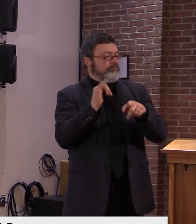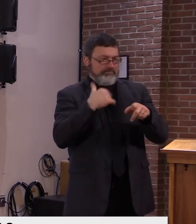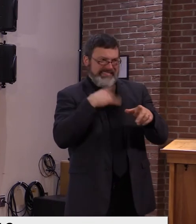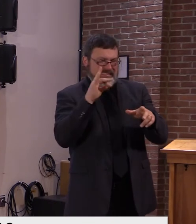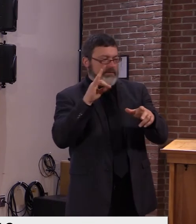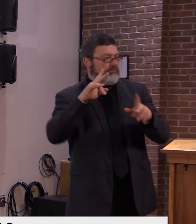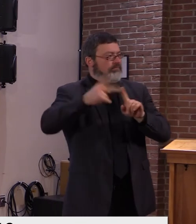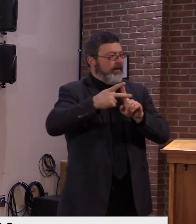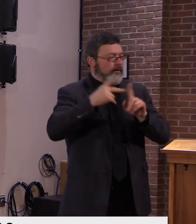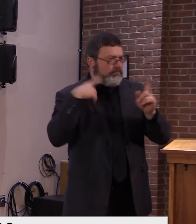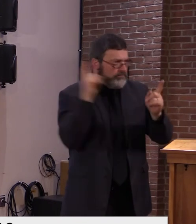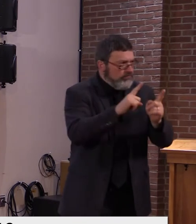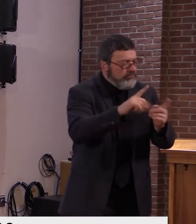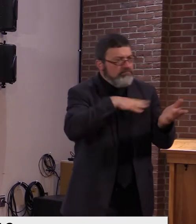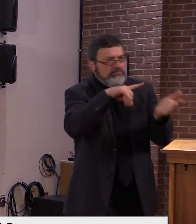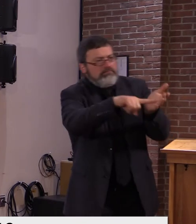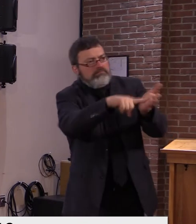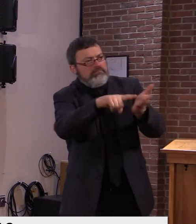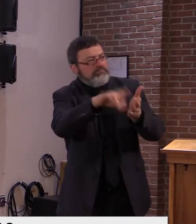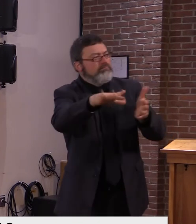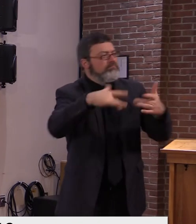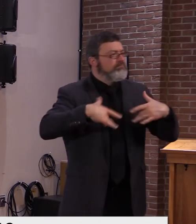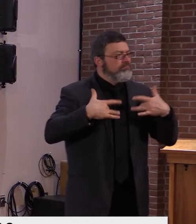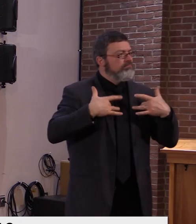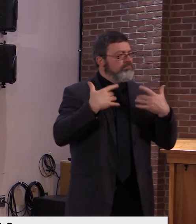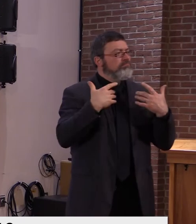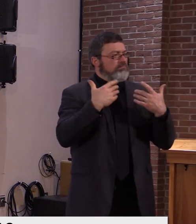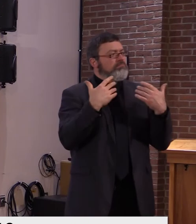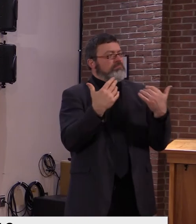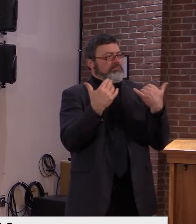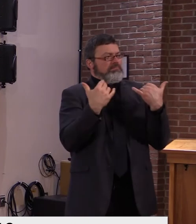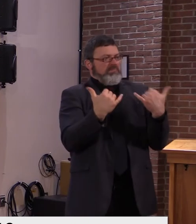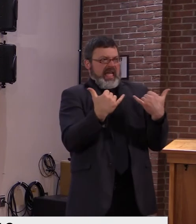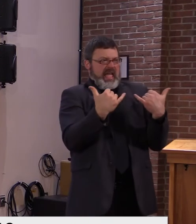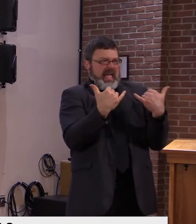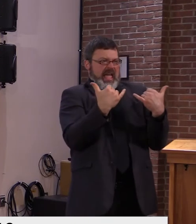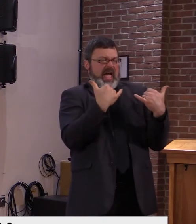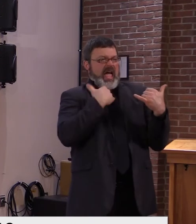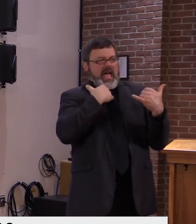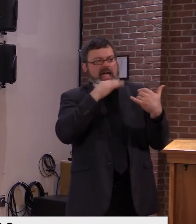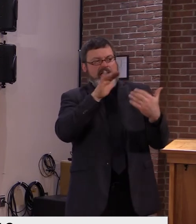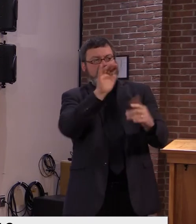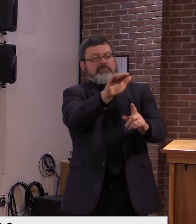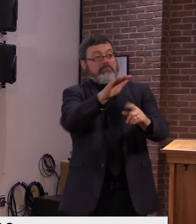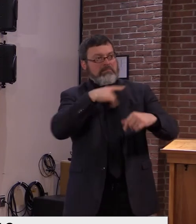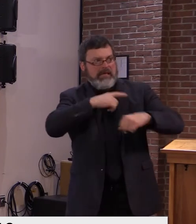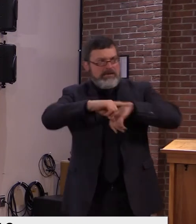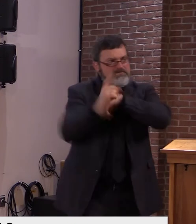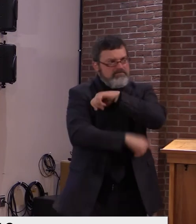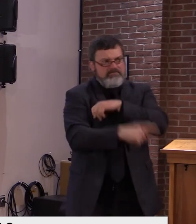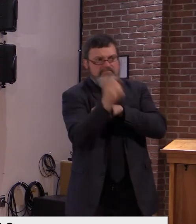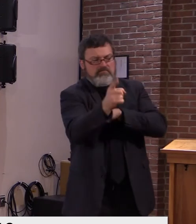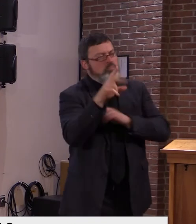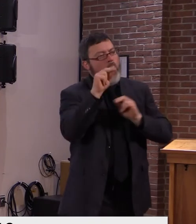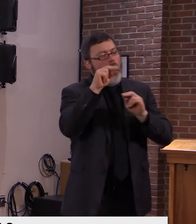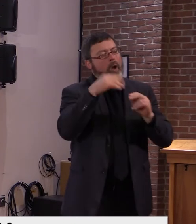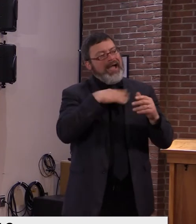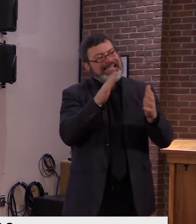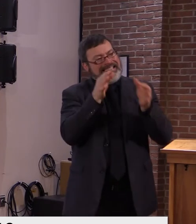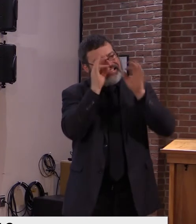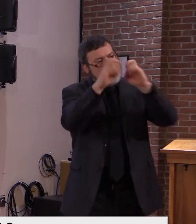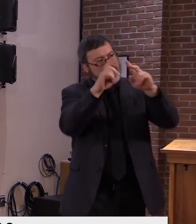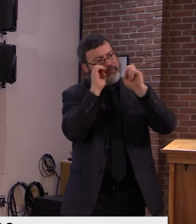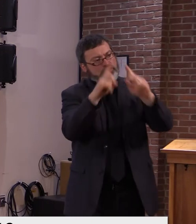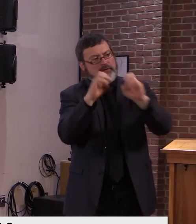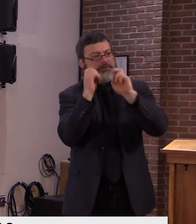mode, providing education based on tips that come in both through public safety channels and via the Department